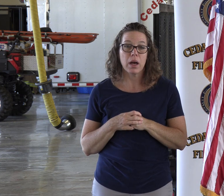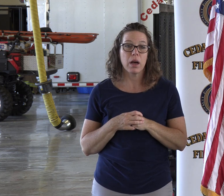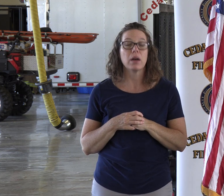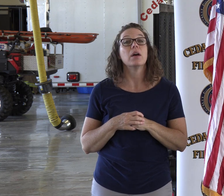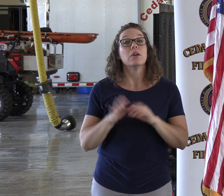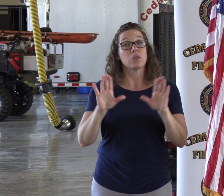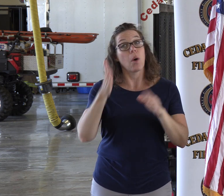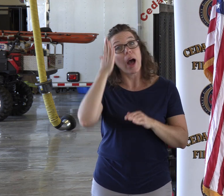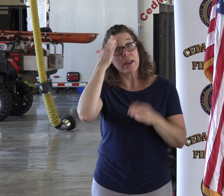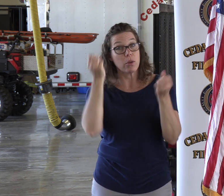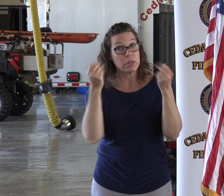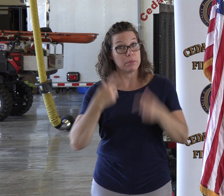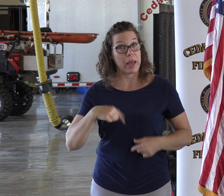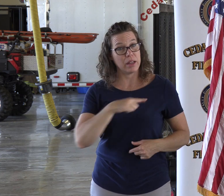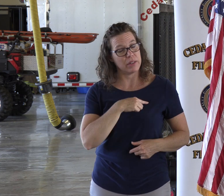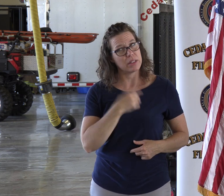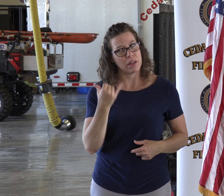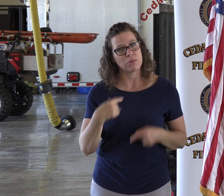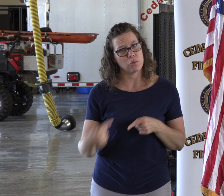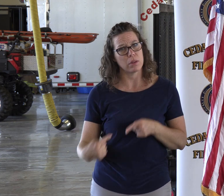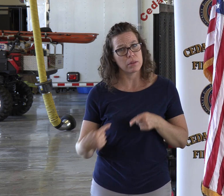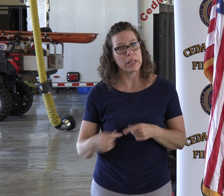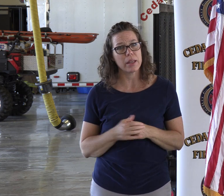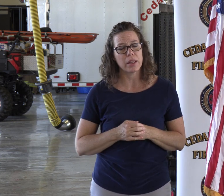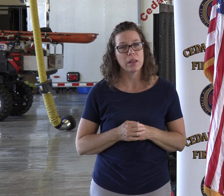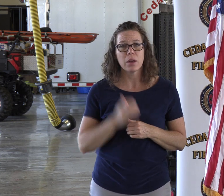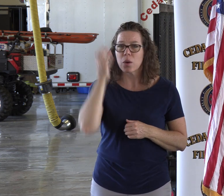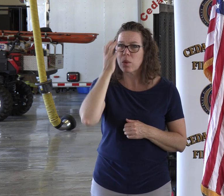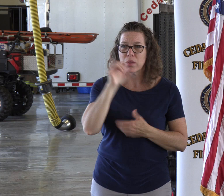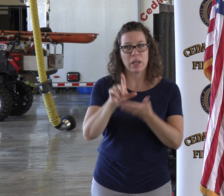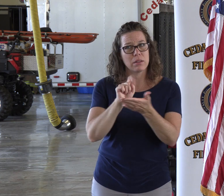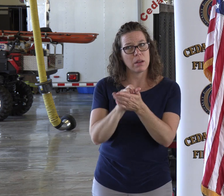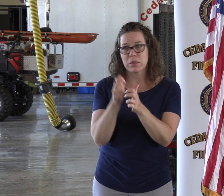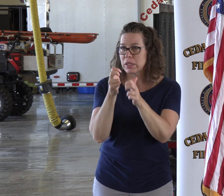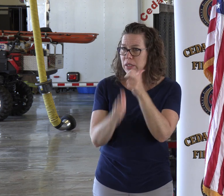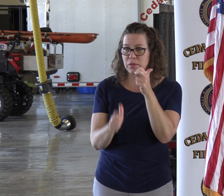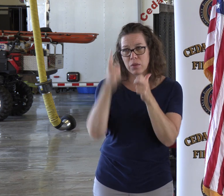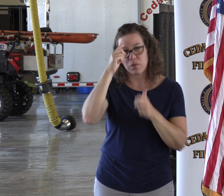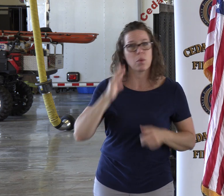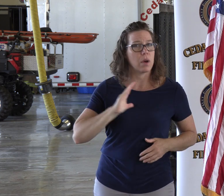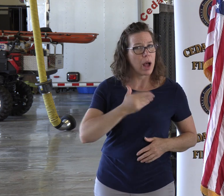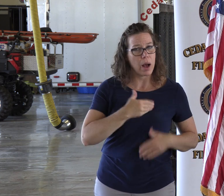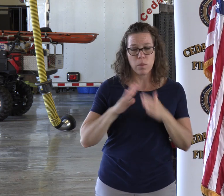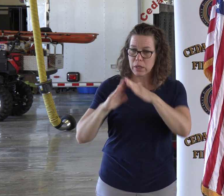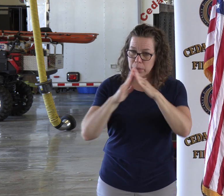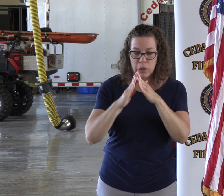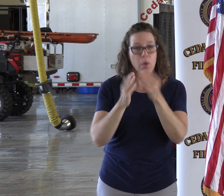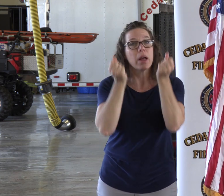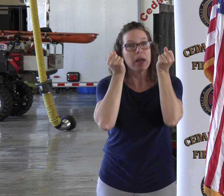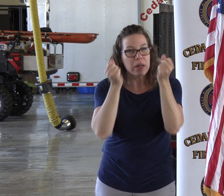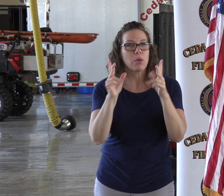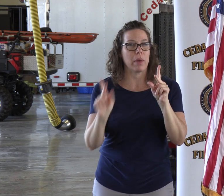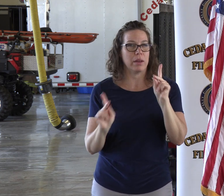I know so many of us are really struggling. This is an incredibly difficult time for our community and for so many people